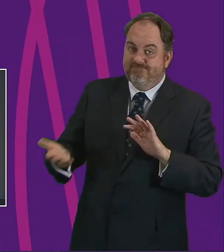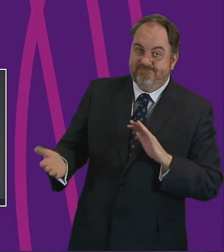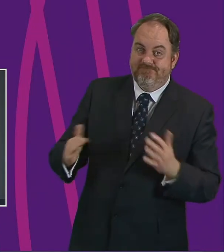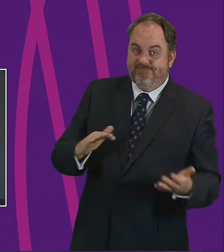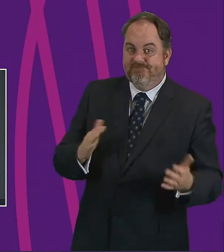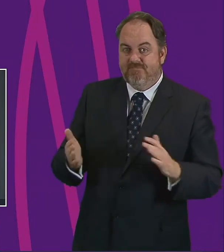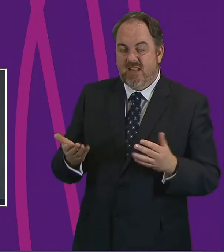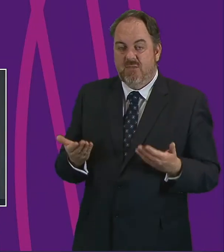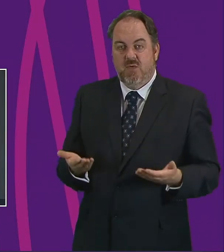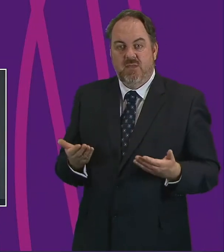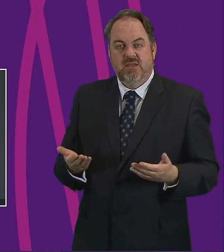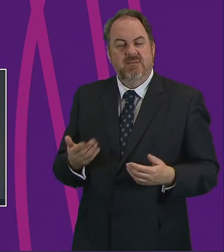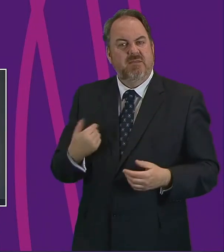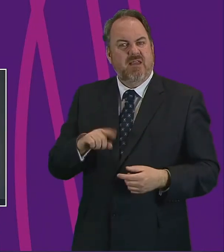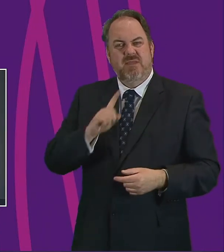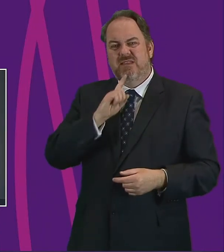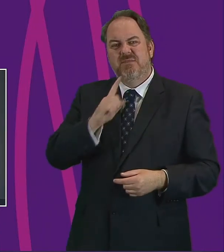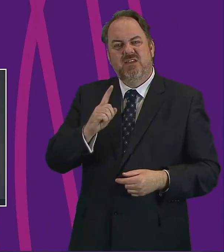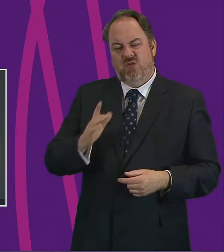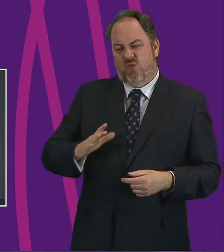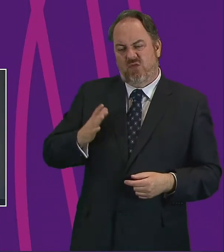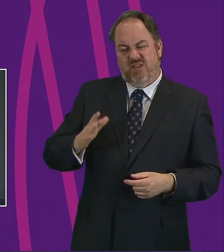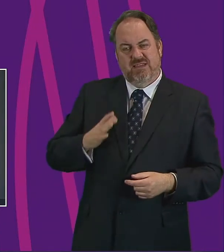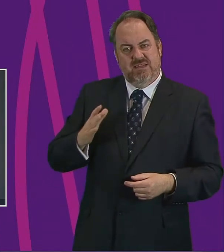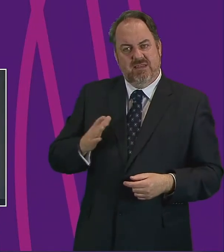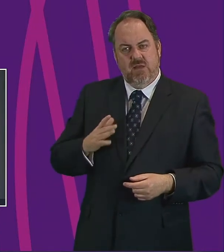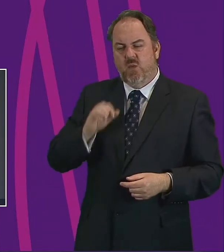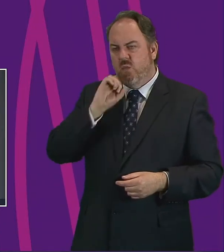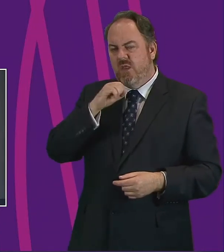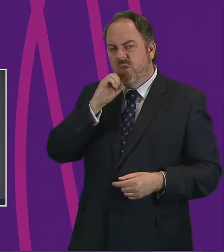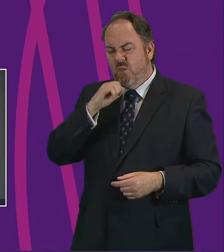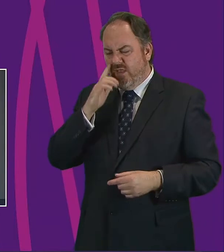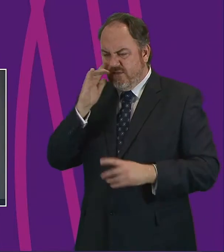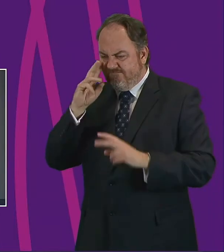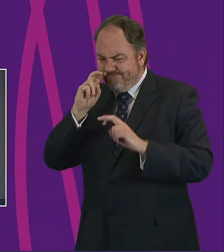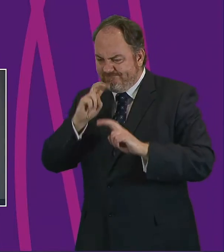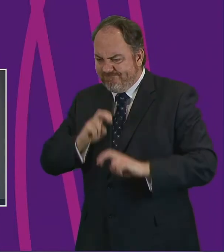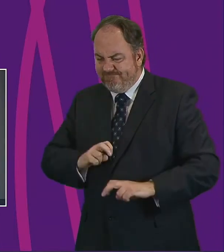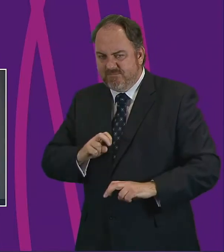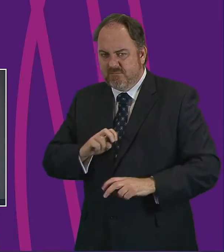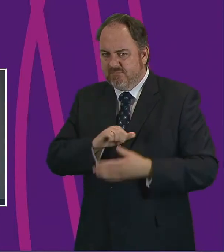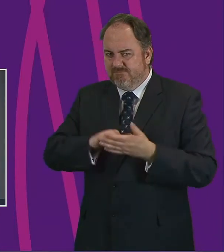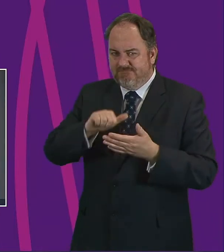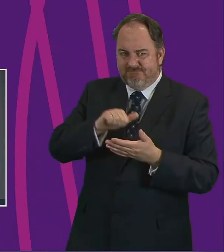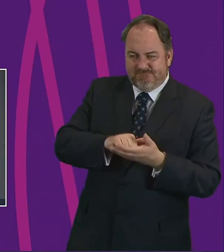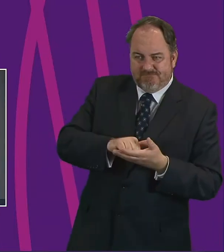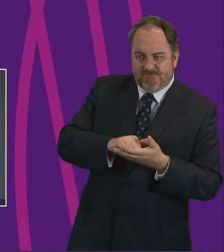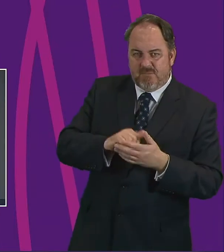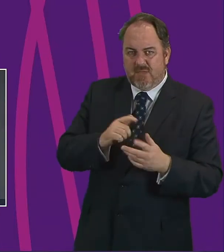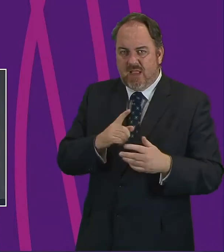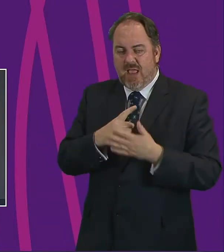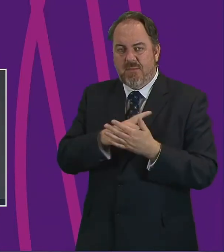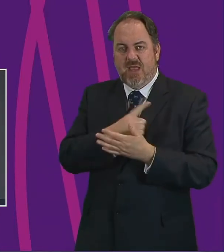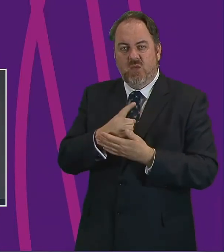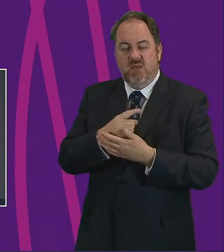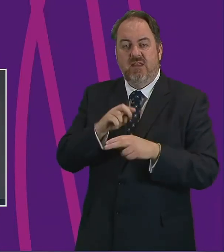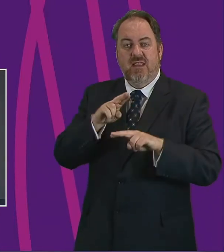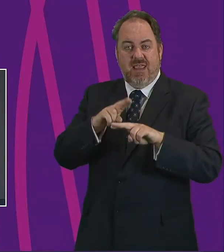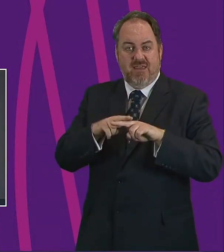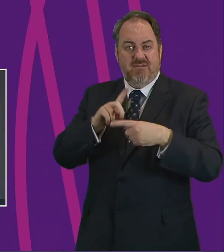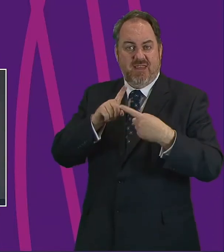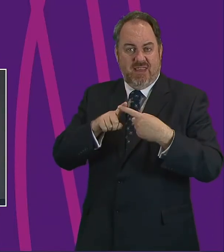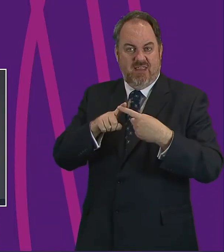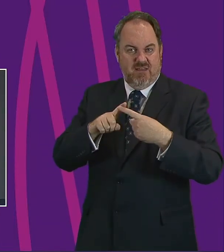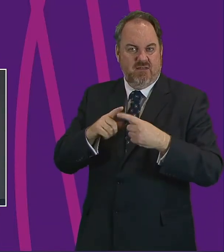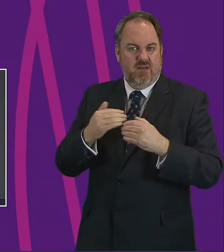that I talked about earlier on. So we will look very actively at the position of further education students to